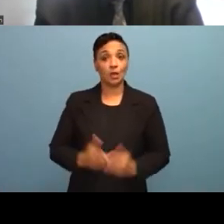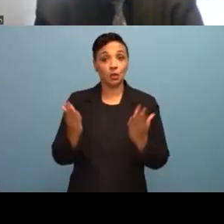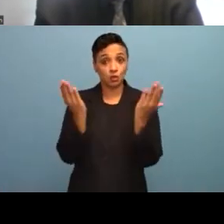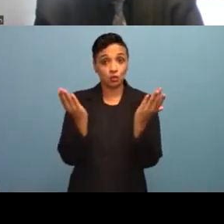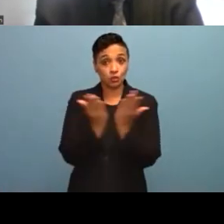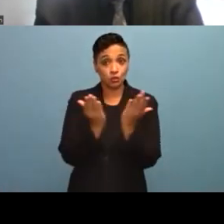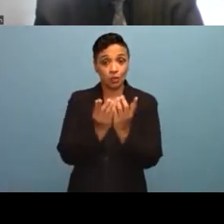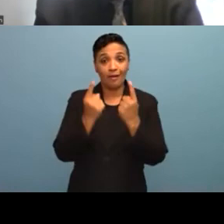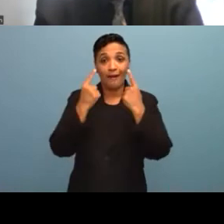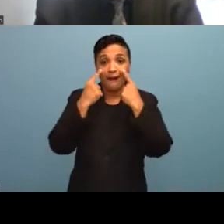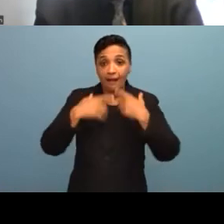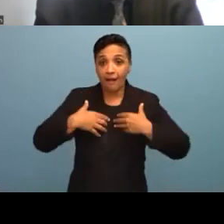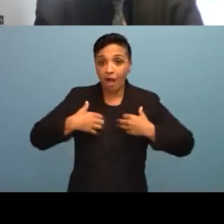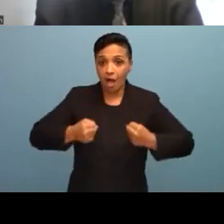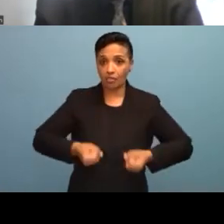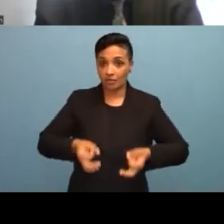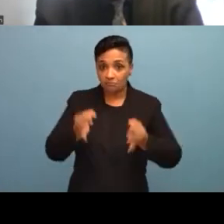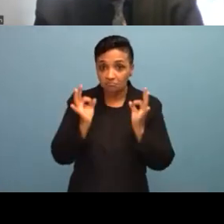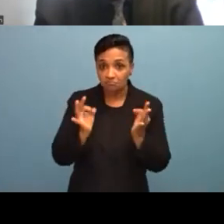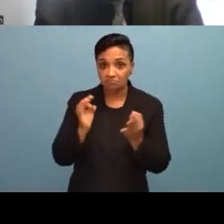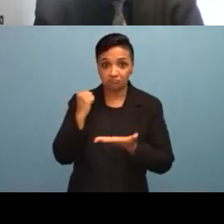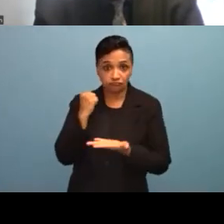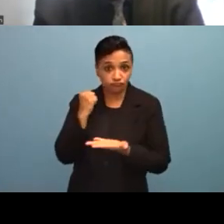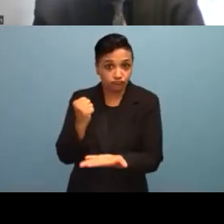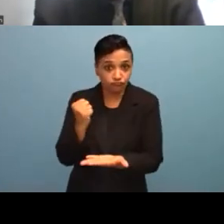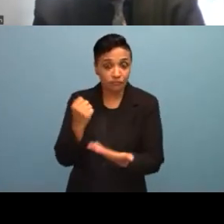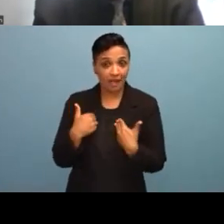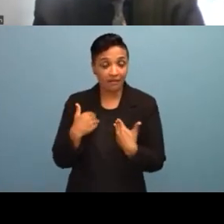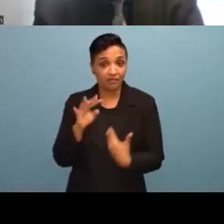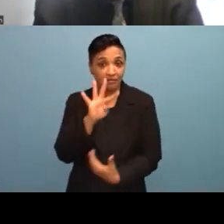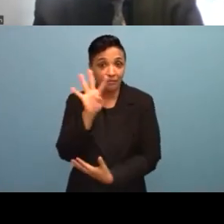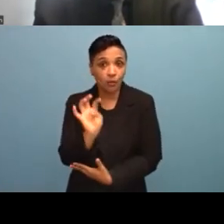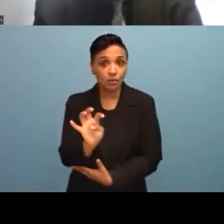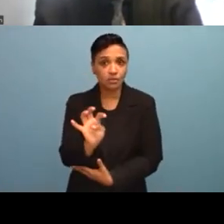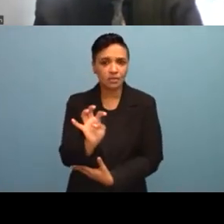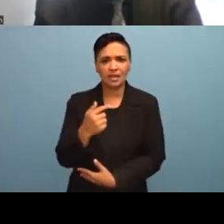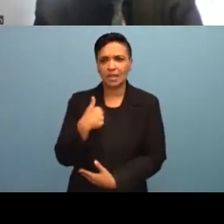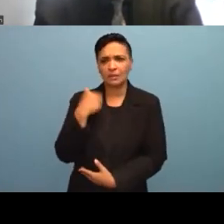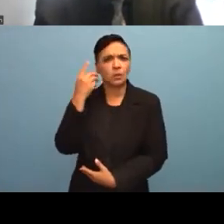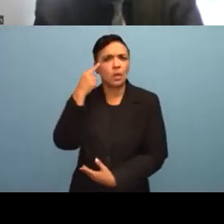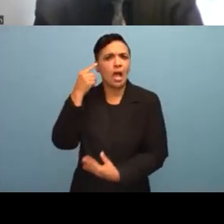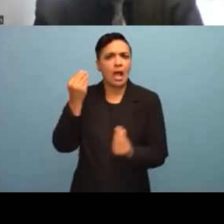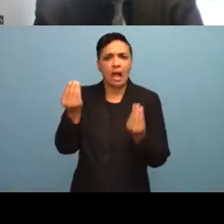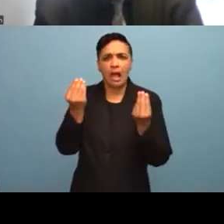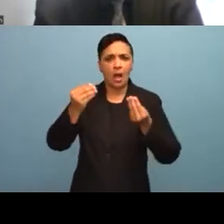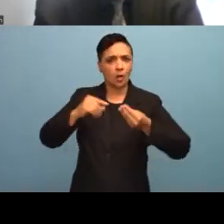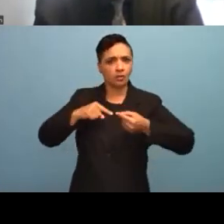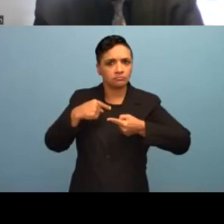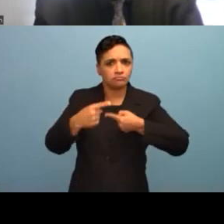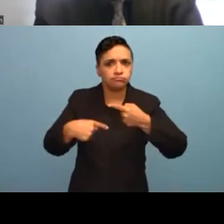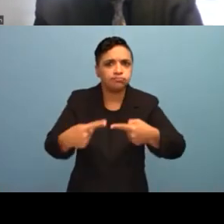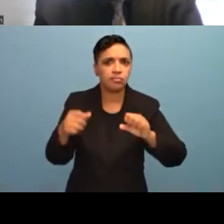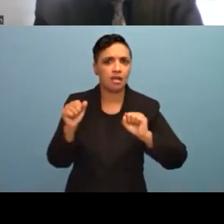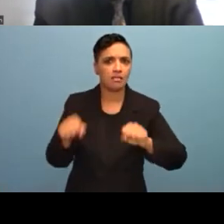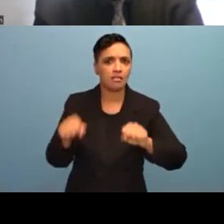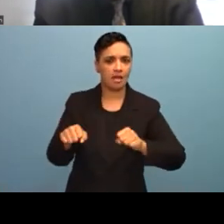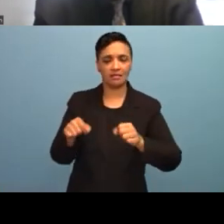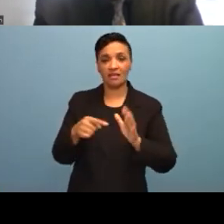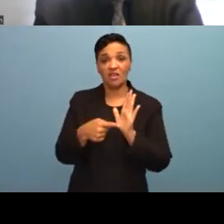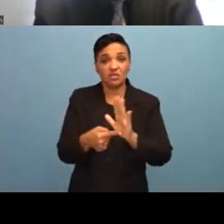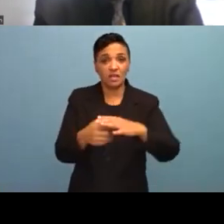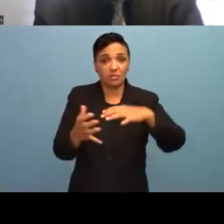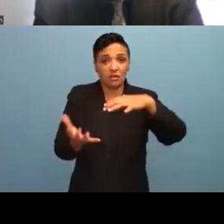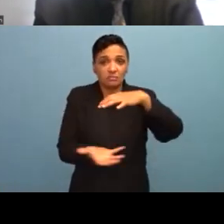a cost-efficient approach? And I mean, I just wonder how sustainable and replicable they are, especially across low and middle